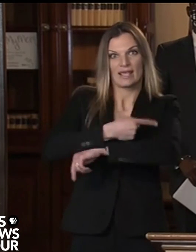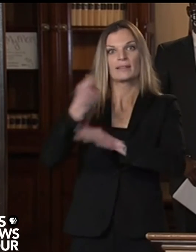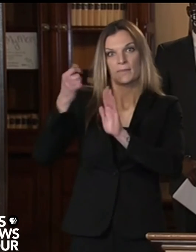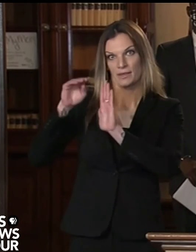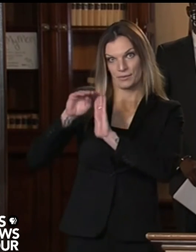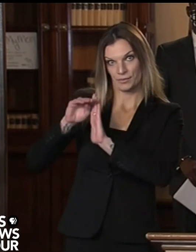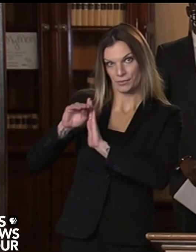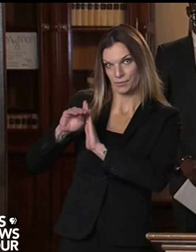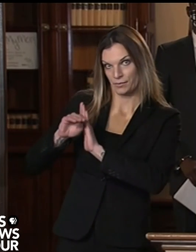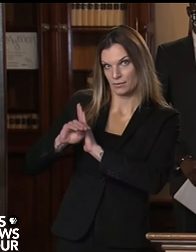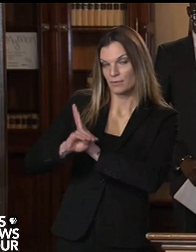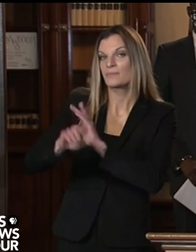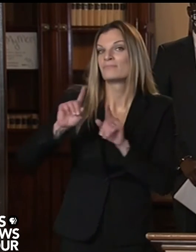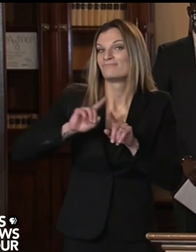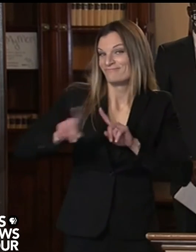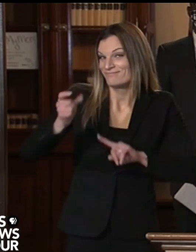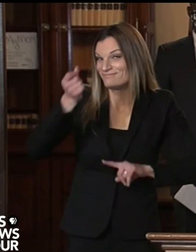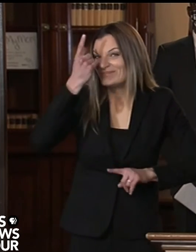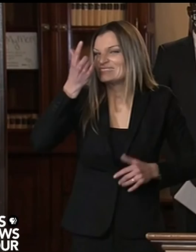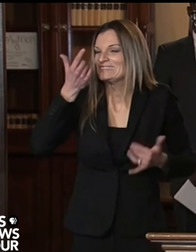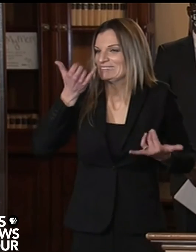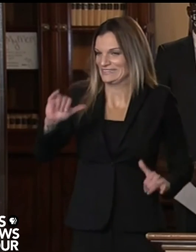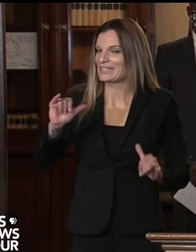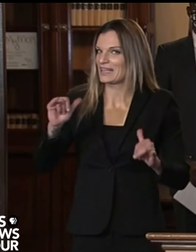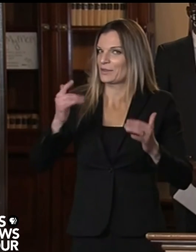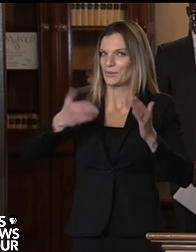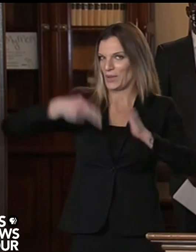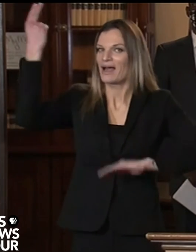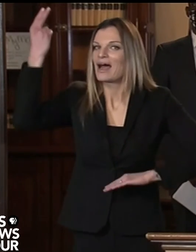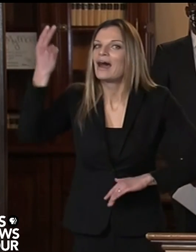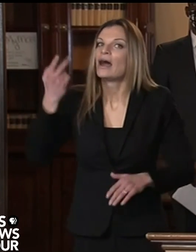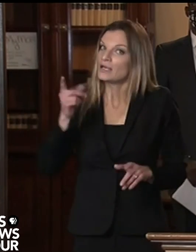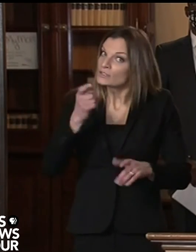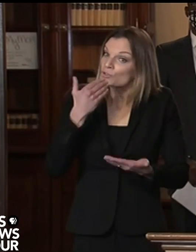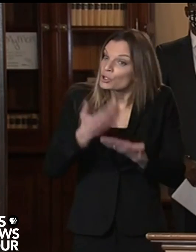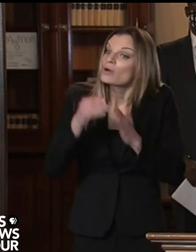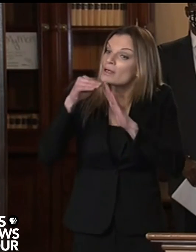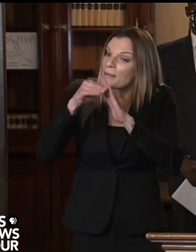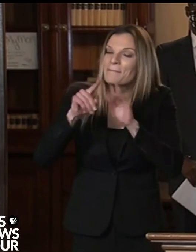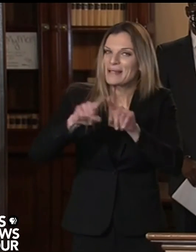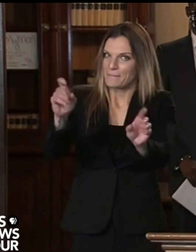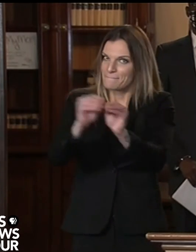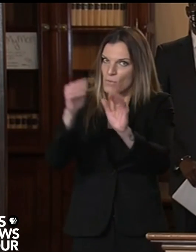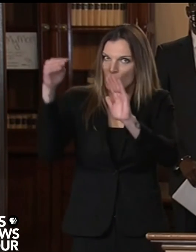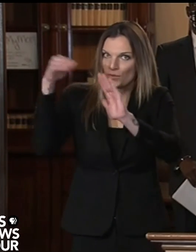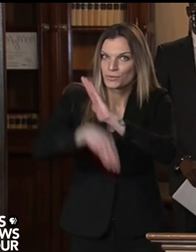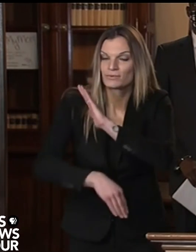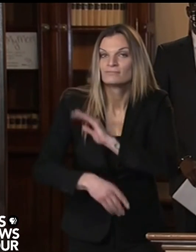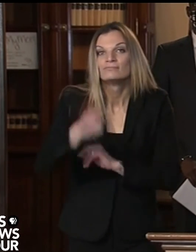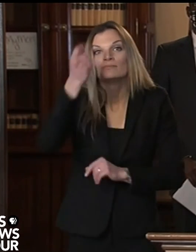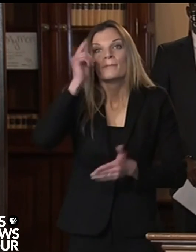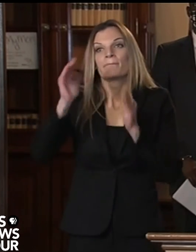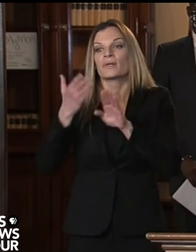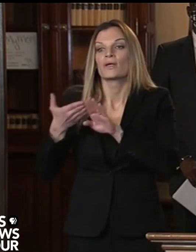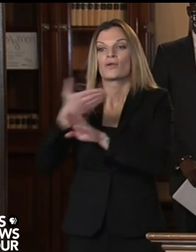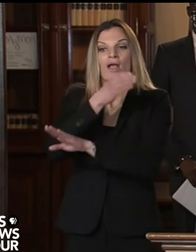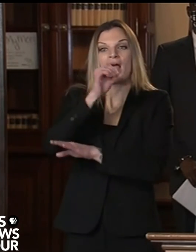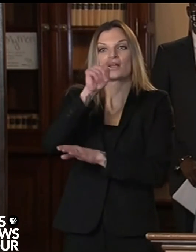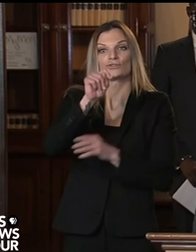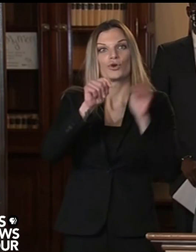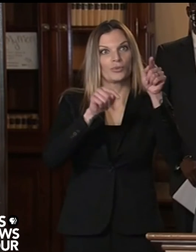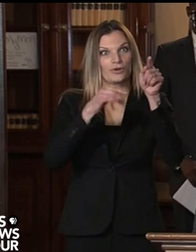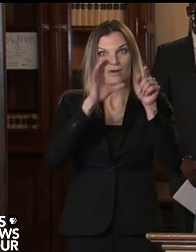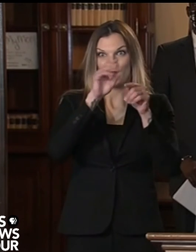case rates remain alarmingly high. Rates in the state are 5 times what we saw in the beginning of